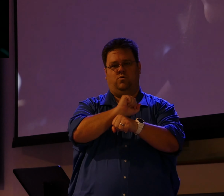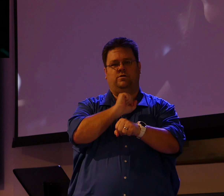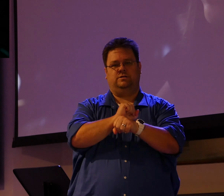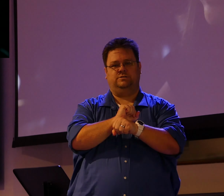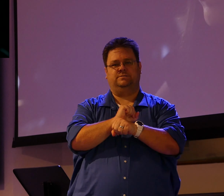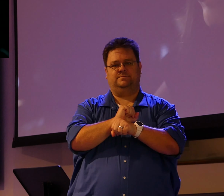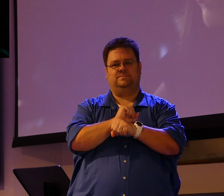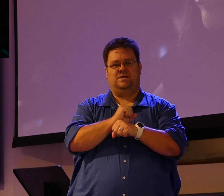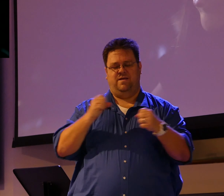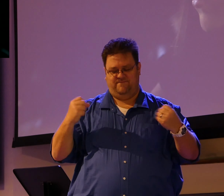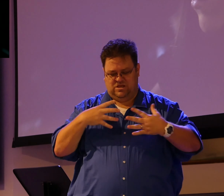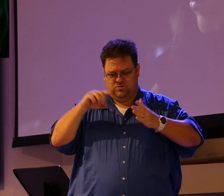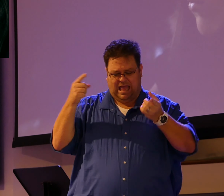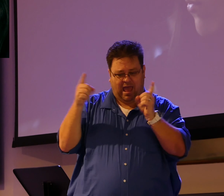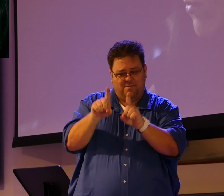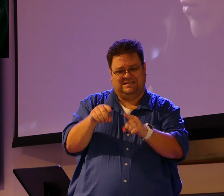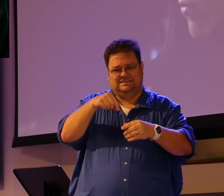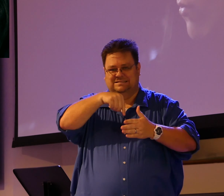they run deep